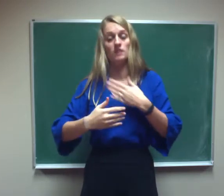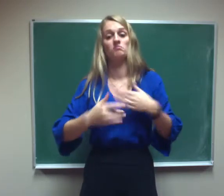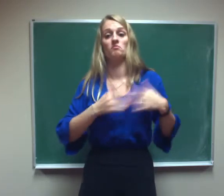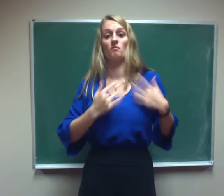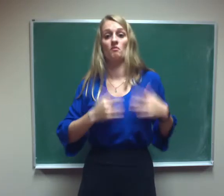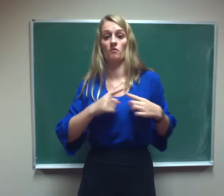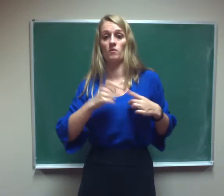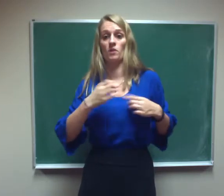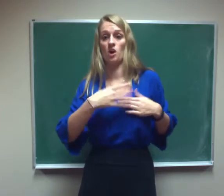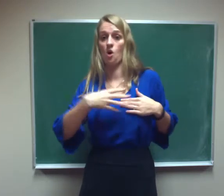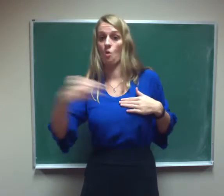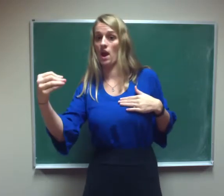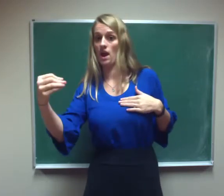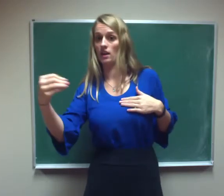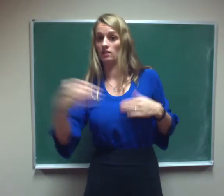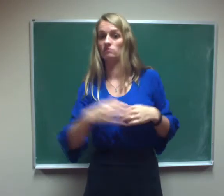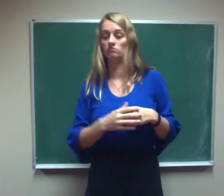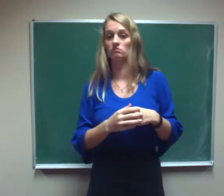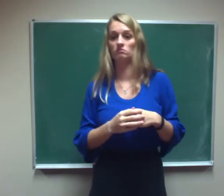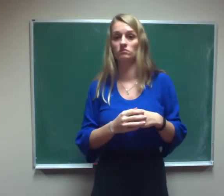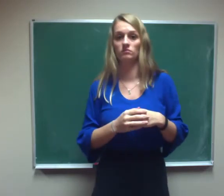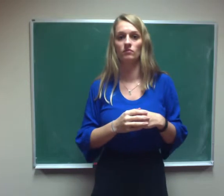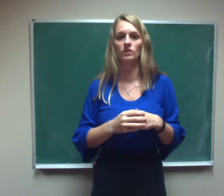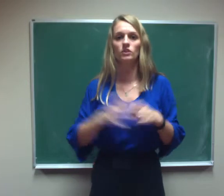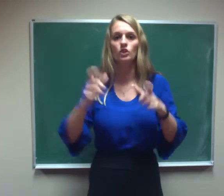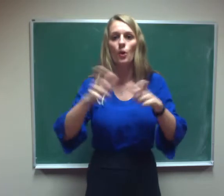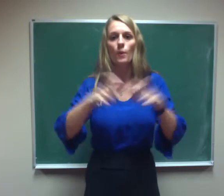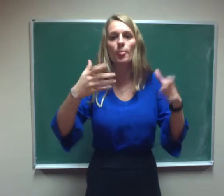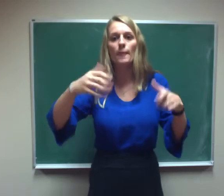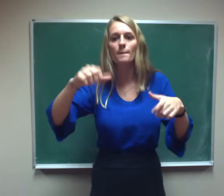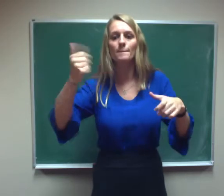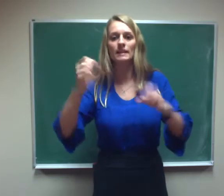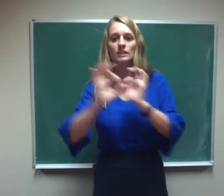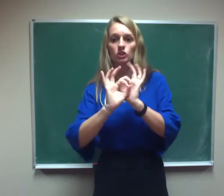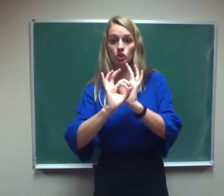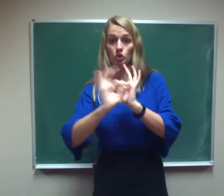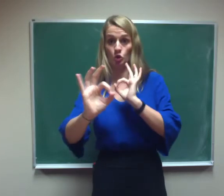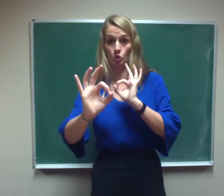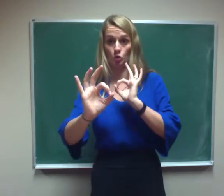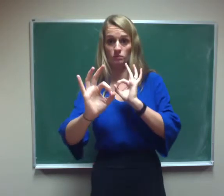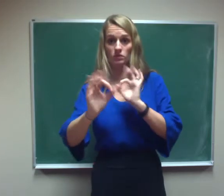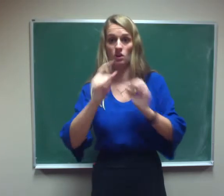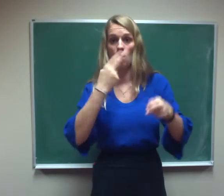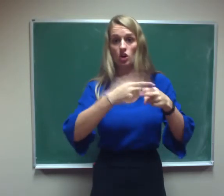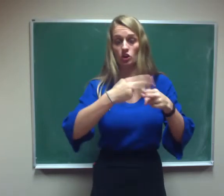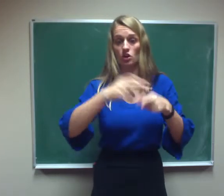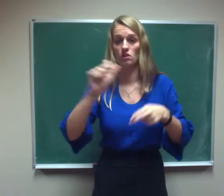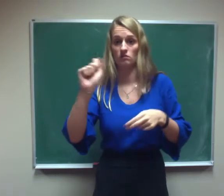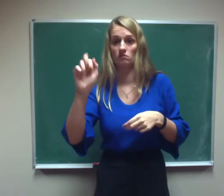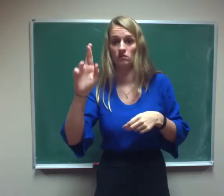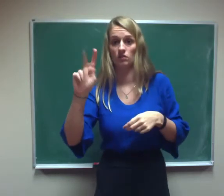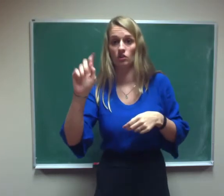of these vessels. The largest tubes, and you can think of them as simply hollow tubes, are known as arteries. Arteries branch